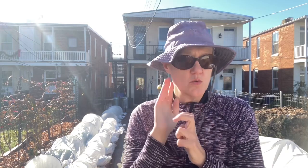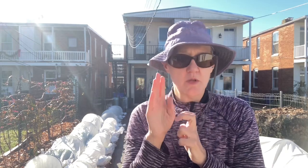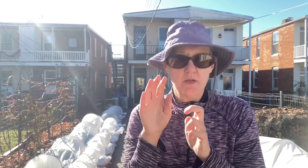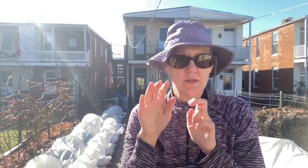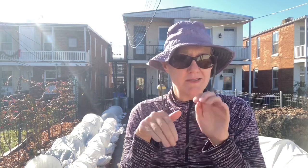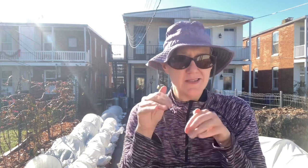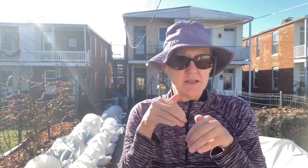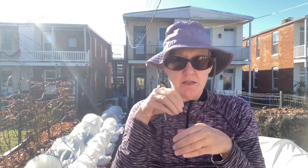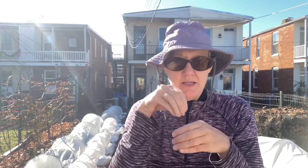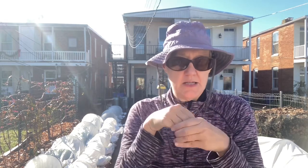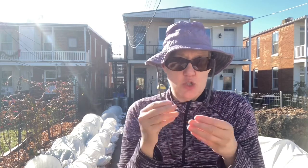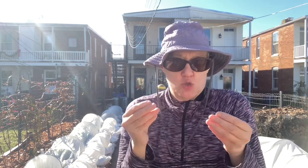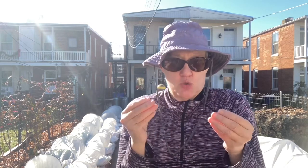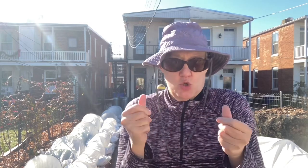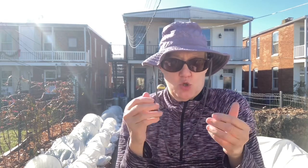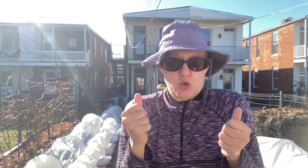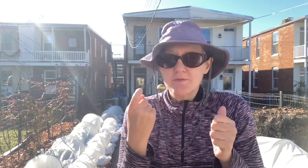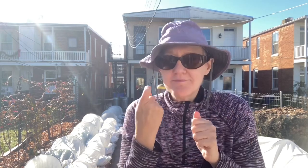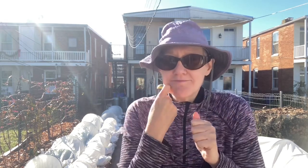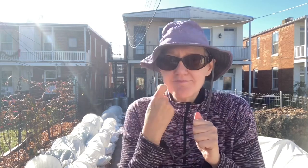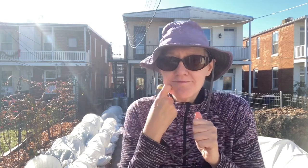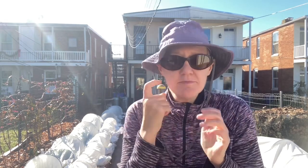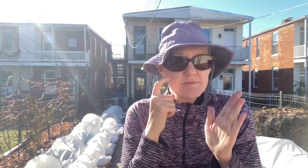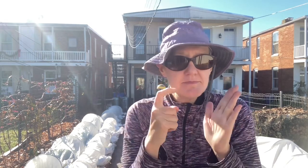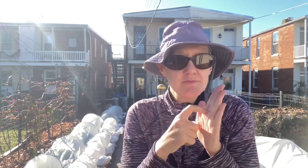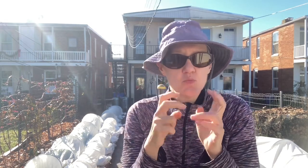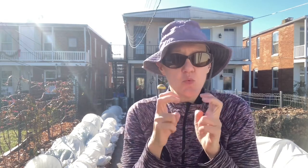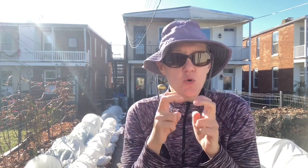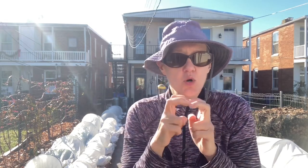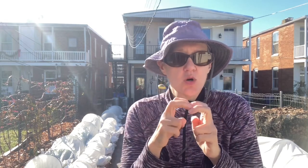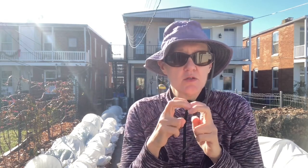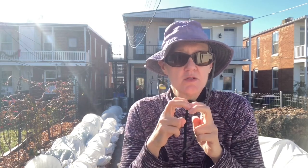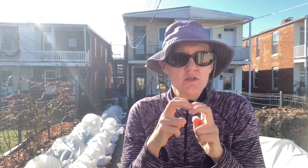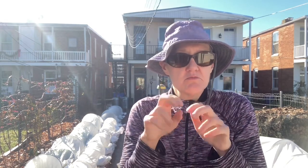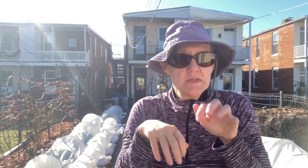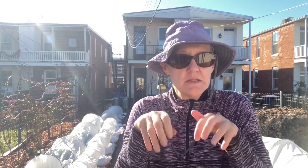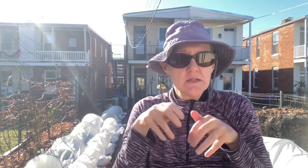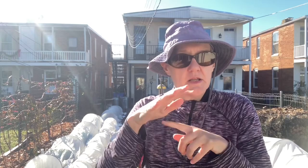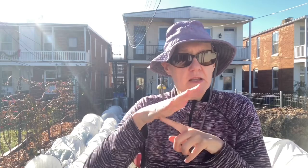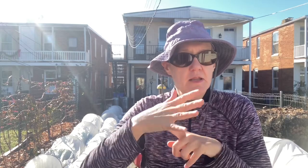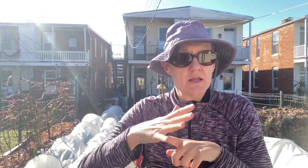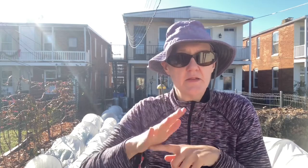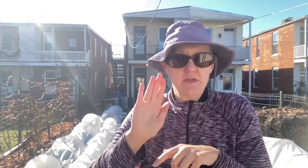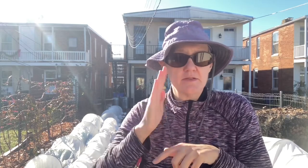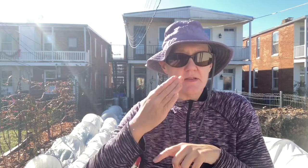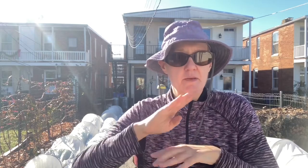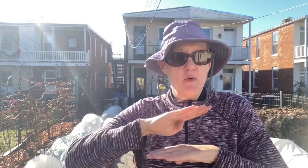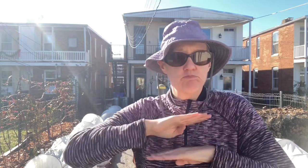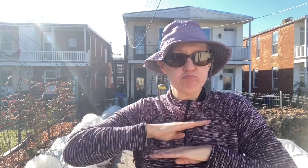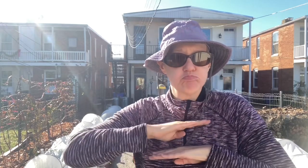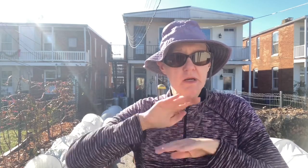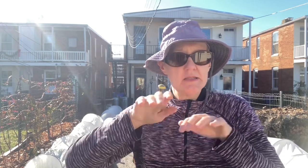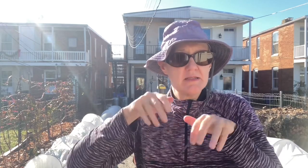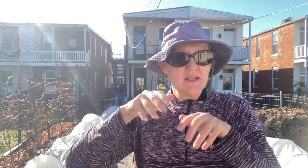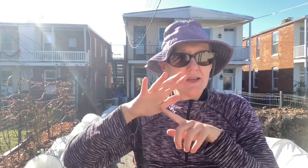the netting, because I don't think the squirrels are going to dig in there. I've noticed lately they've been content to dig in the